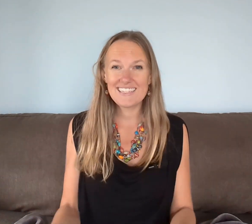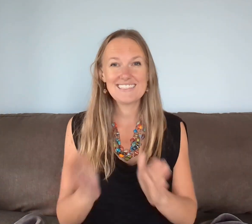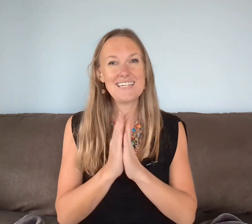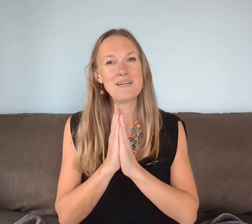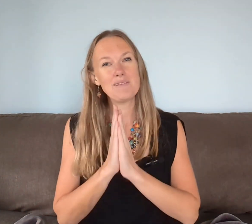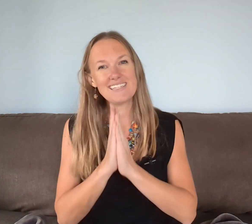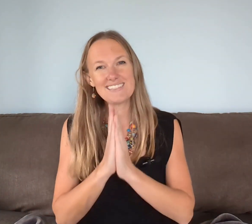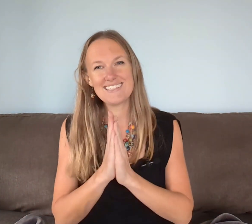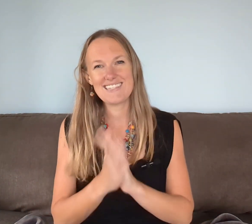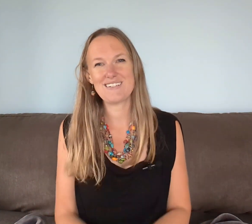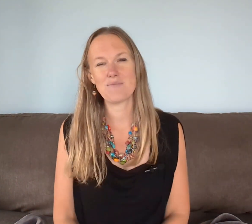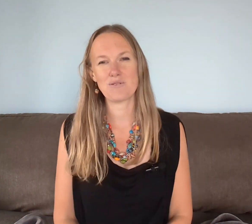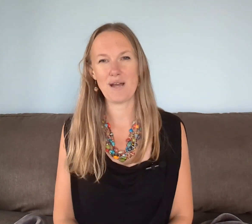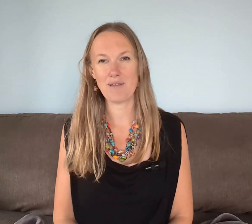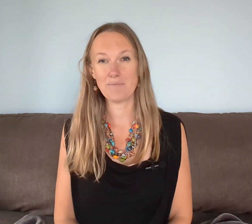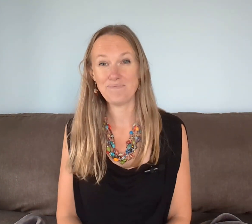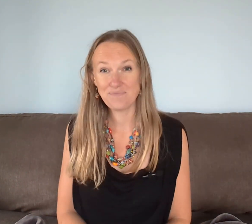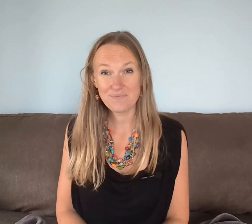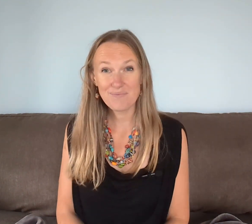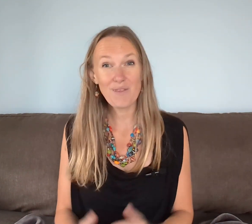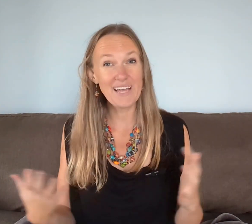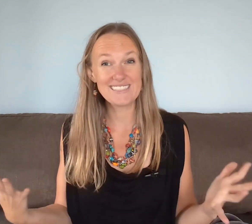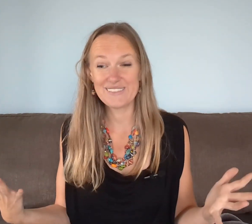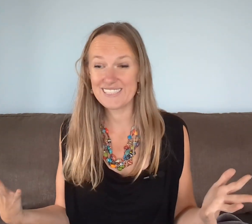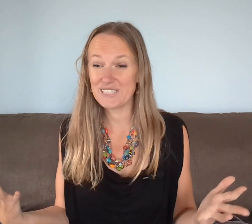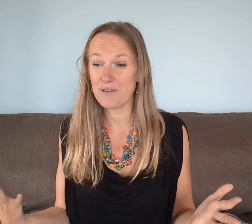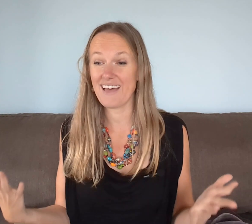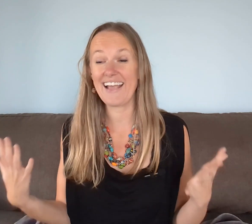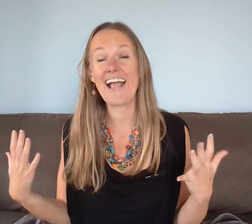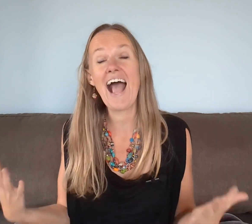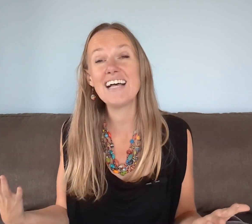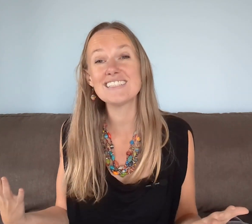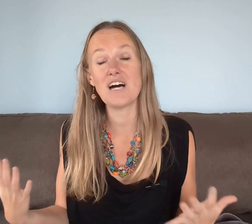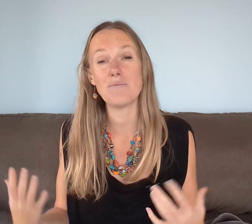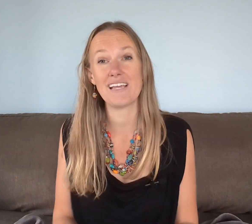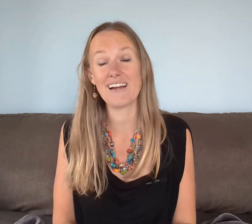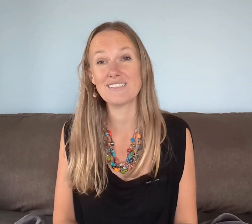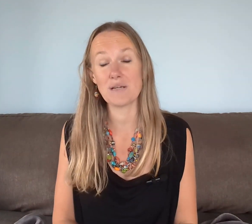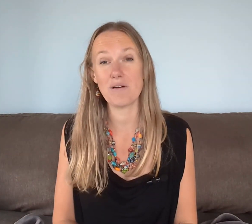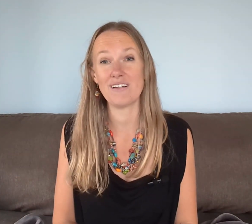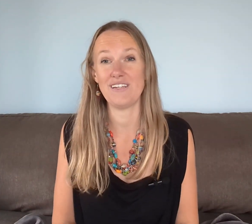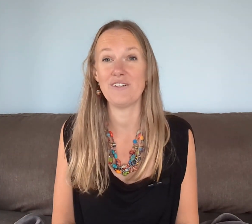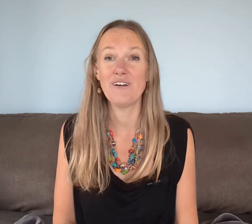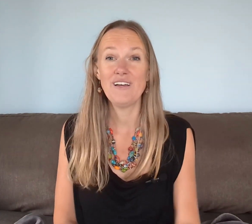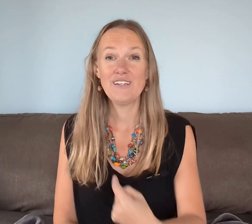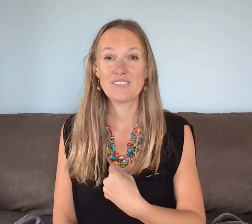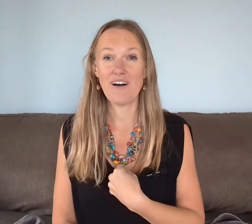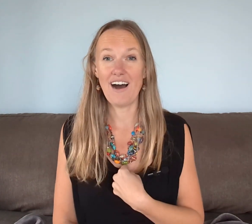least, please consider subscribing. Okay, so it starts with, I cast all my cares upon you. So